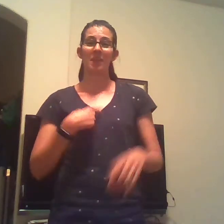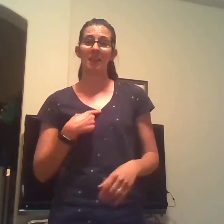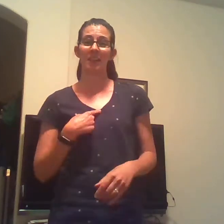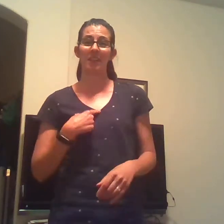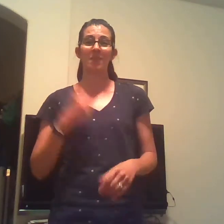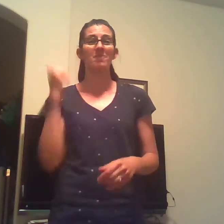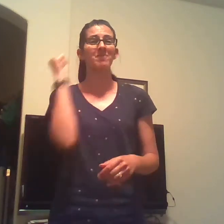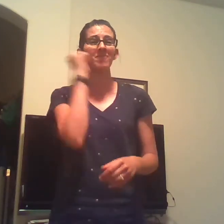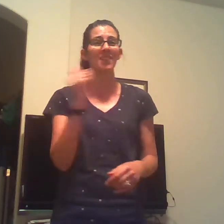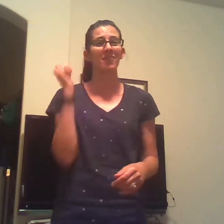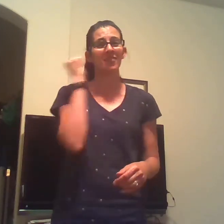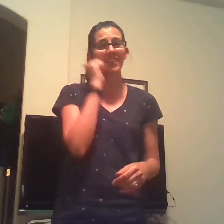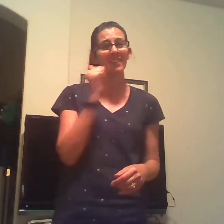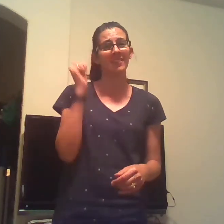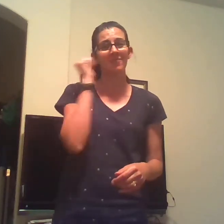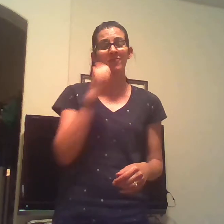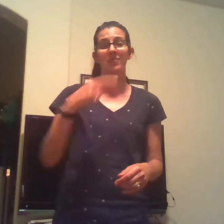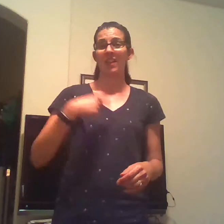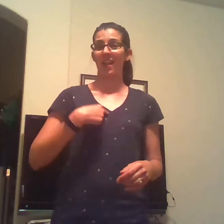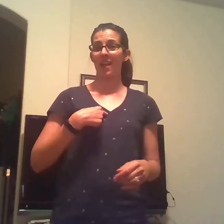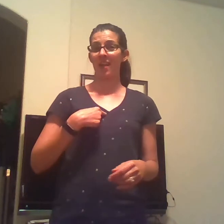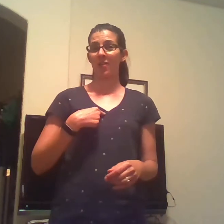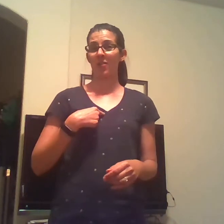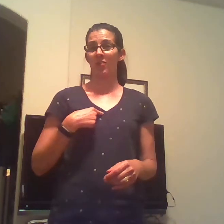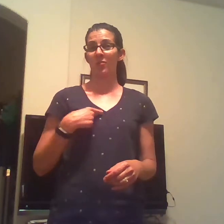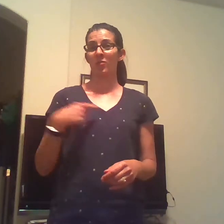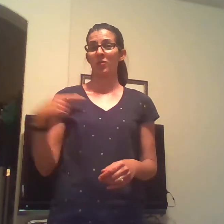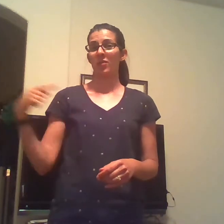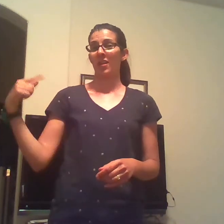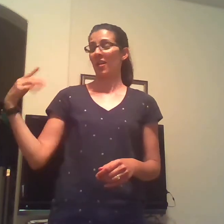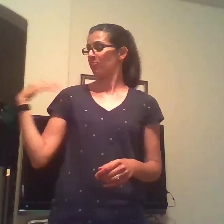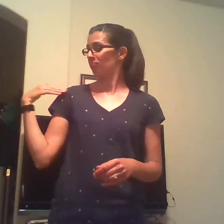every day I will remind you.